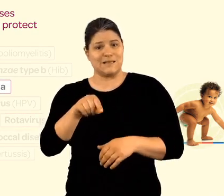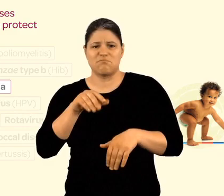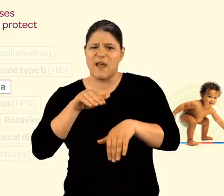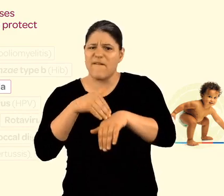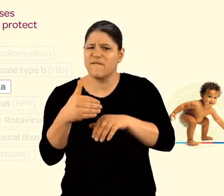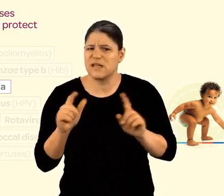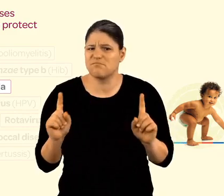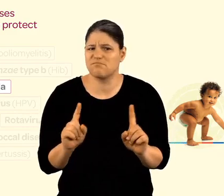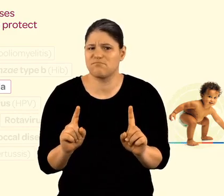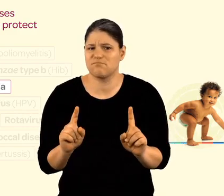Rubella.